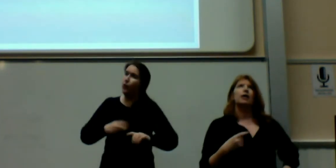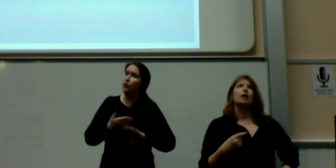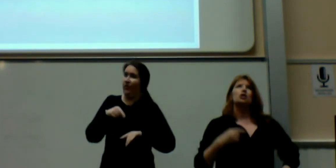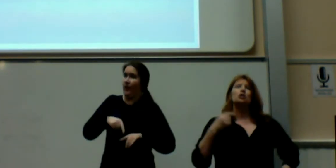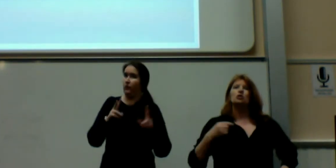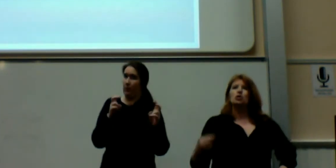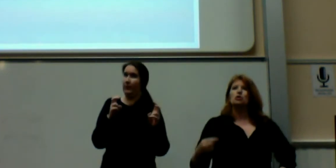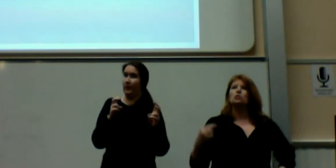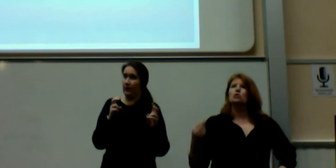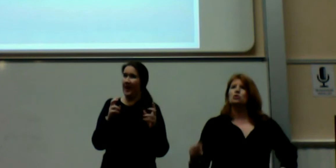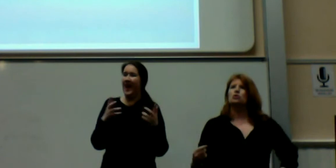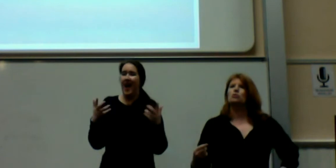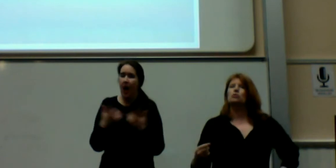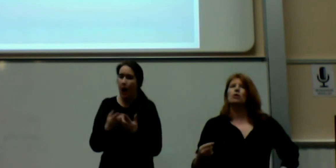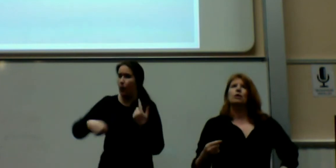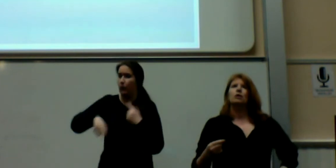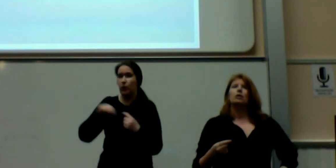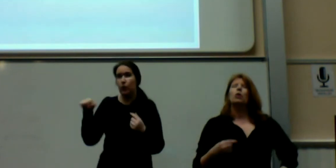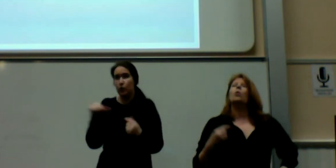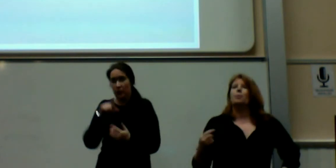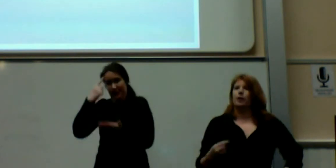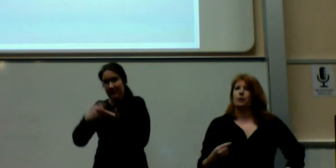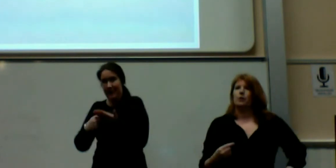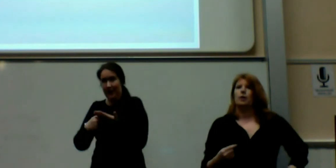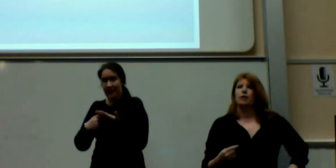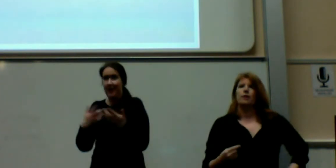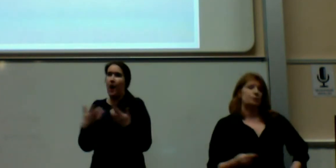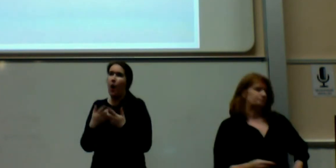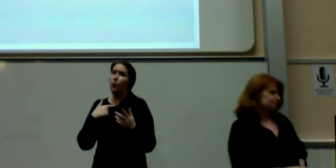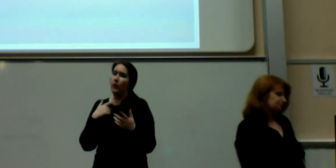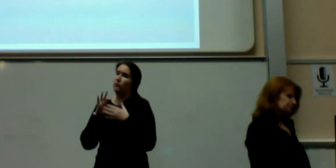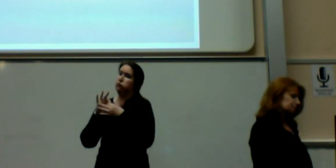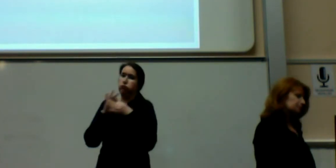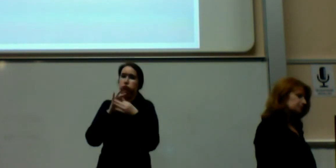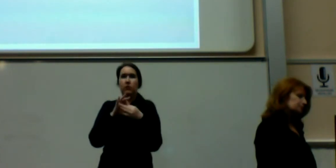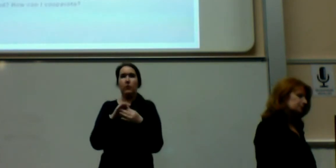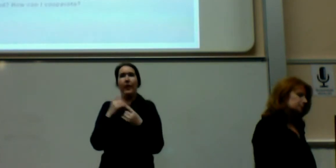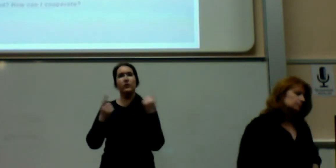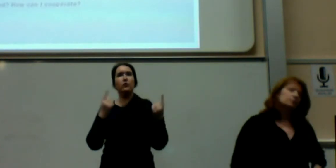I should choose to cooperate with one another.